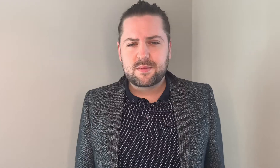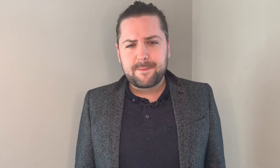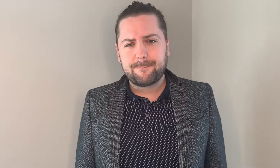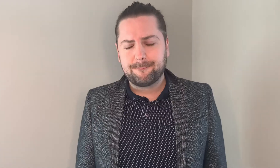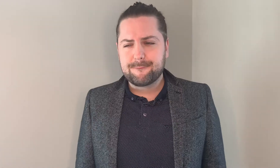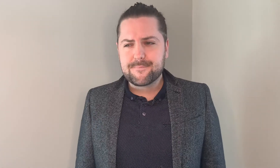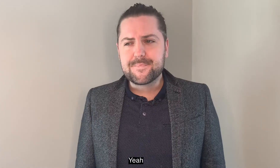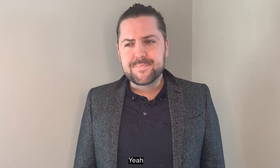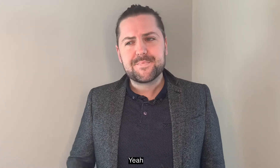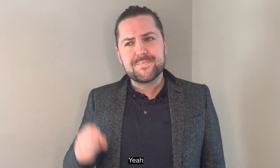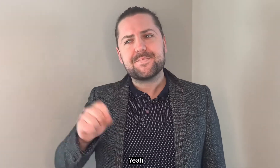Yeah.